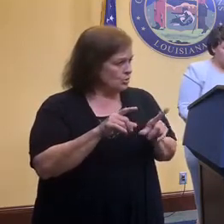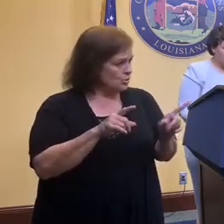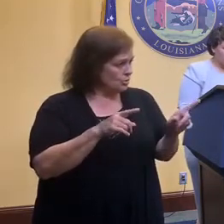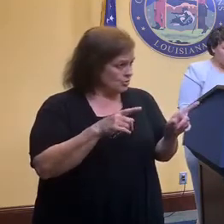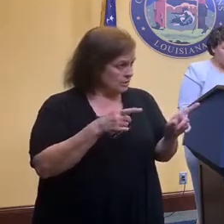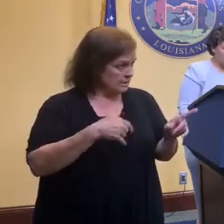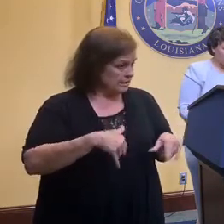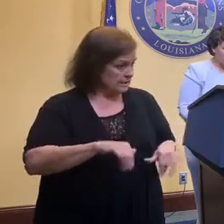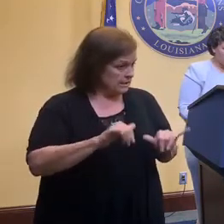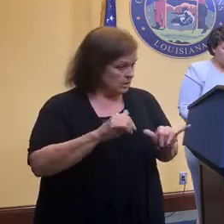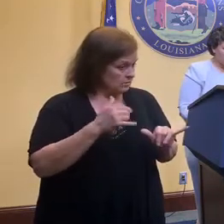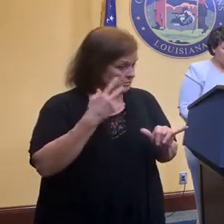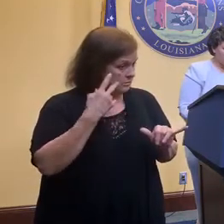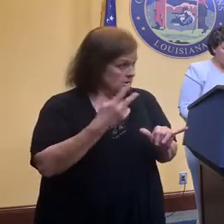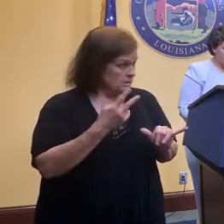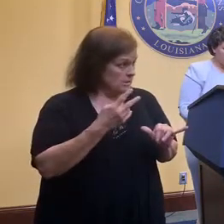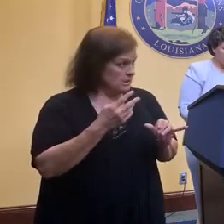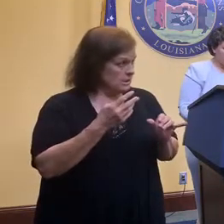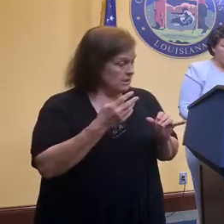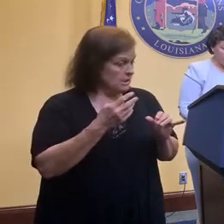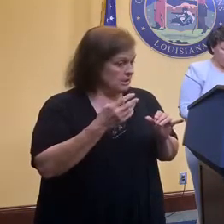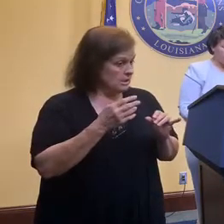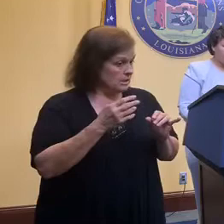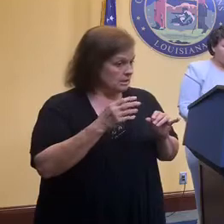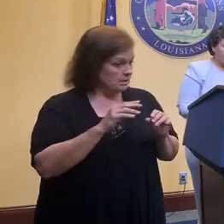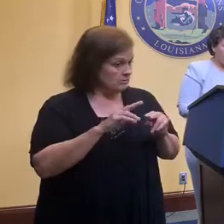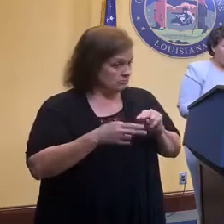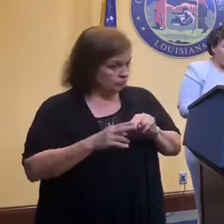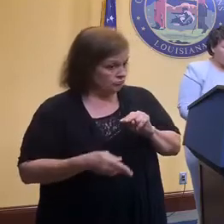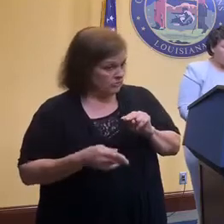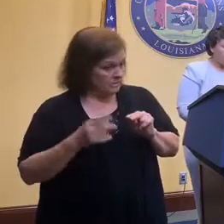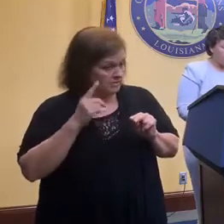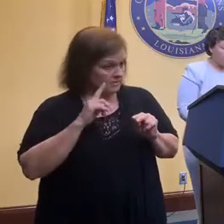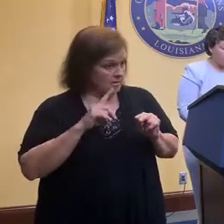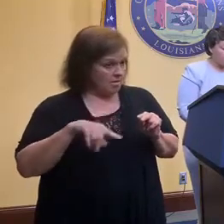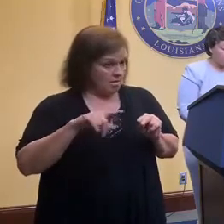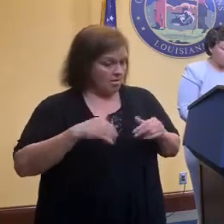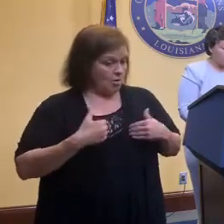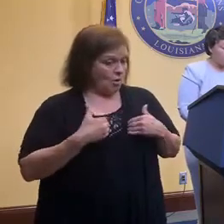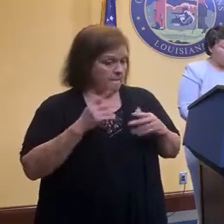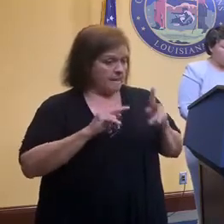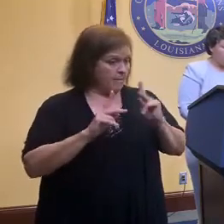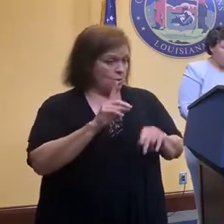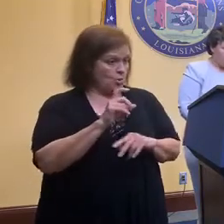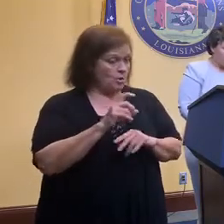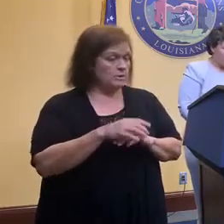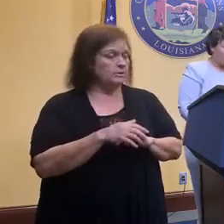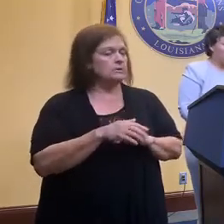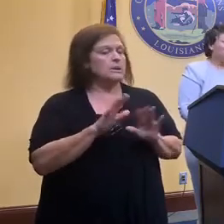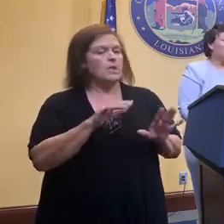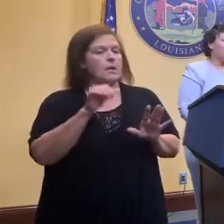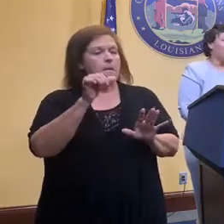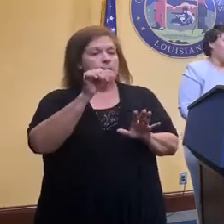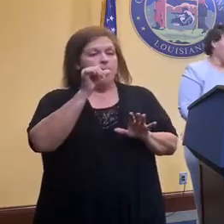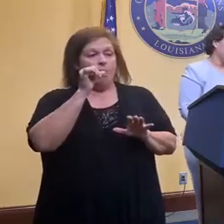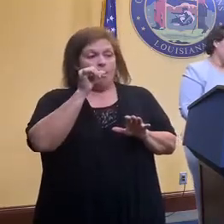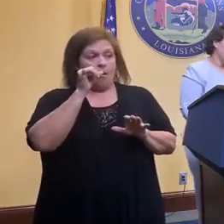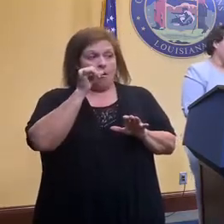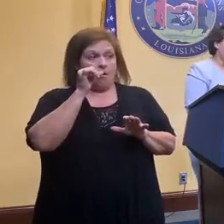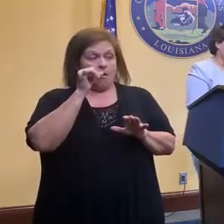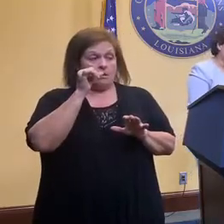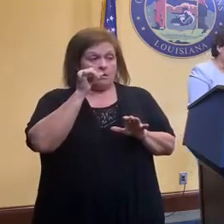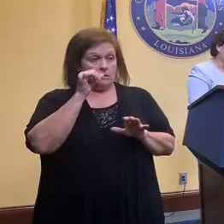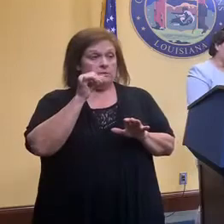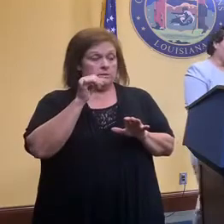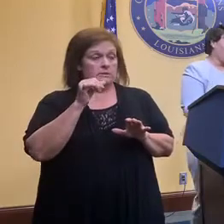still seeing increasing cases in young people. Okay, well, as it relates to the bars, now I have